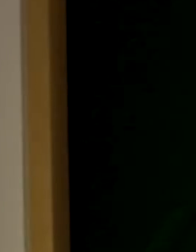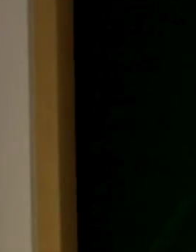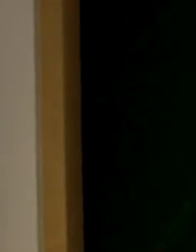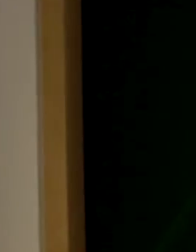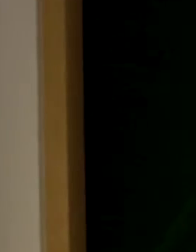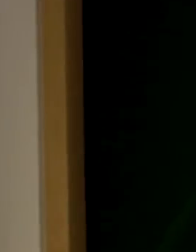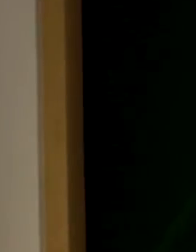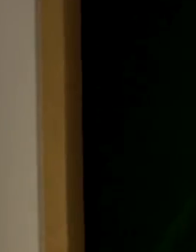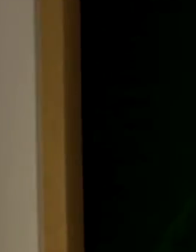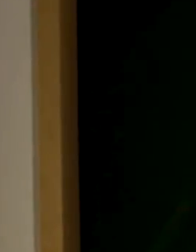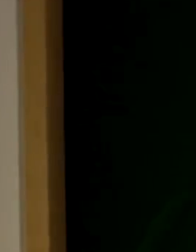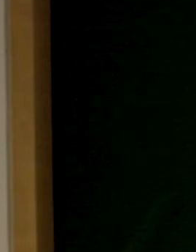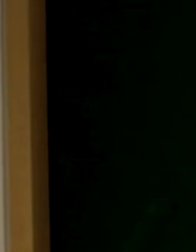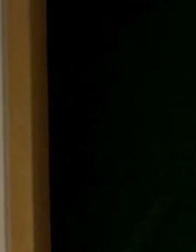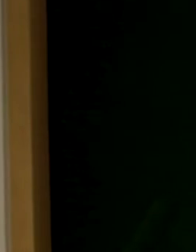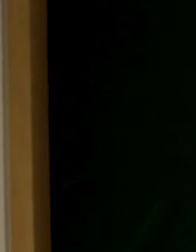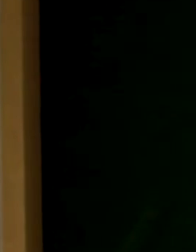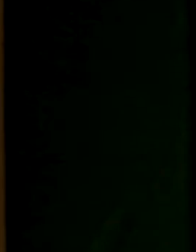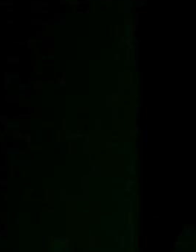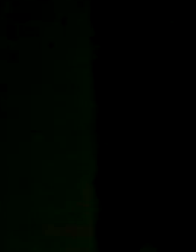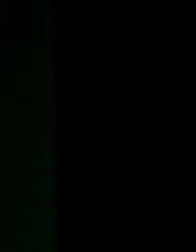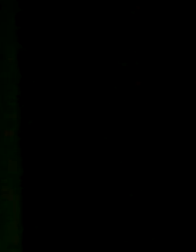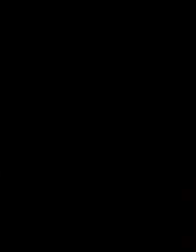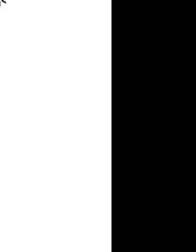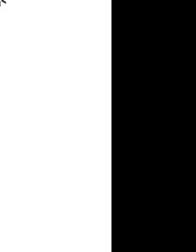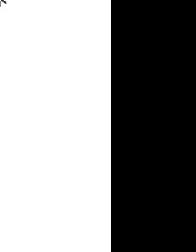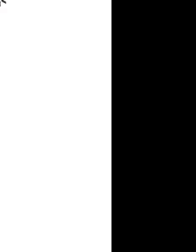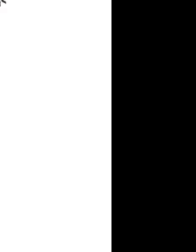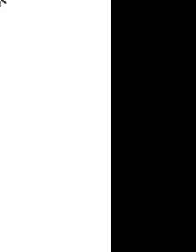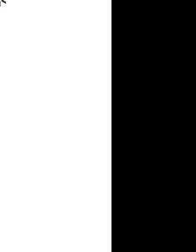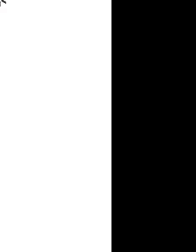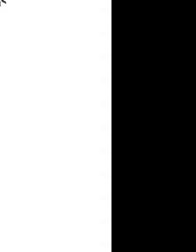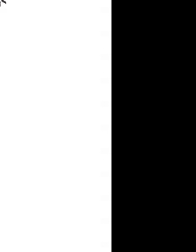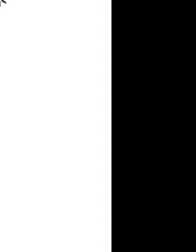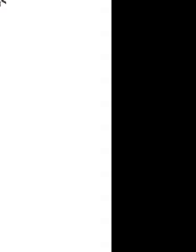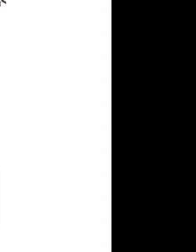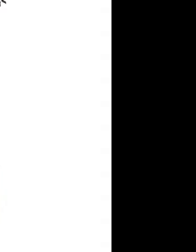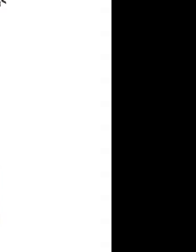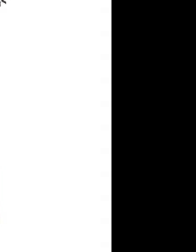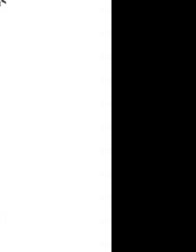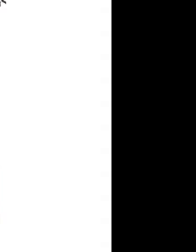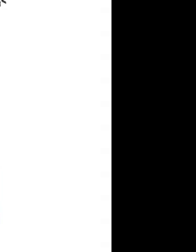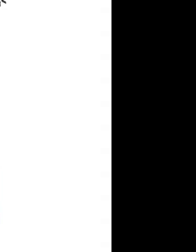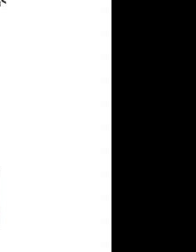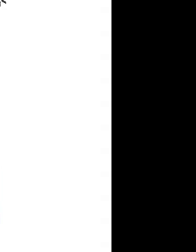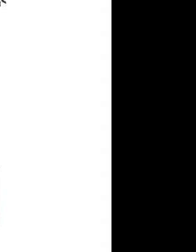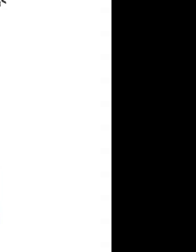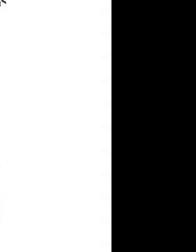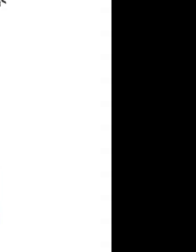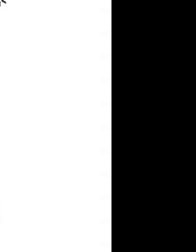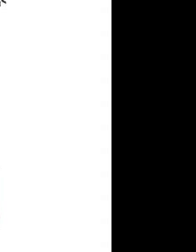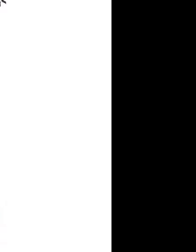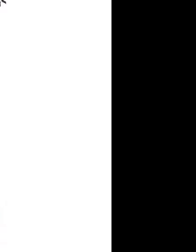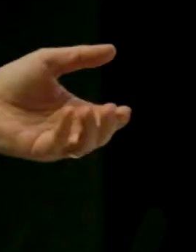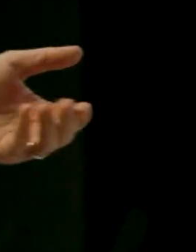intended as prescriptive, but George Lucas understood what Campbell was doing and used it to inspire the Star Wars movies. And so the whole